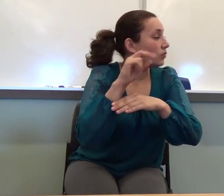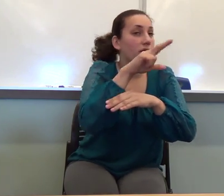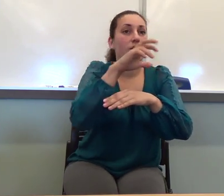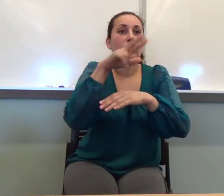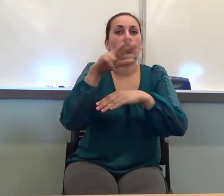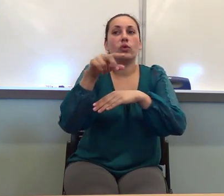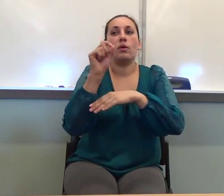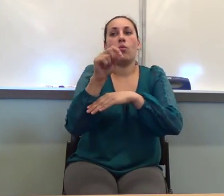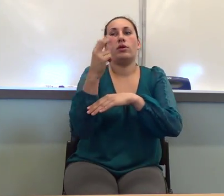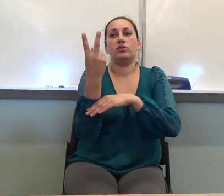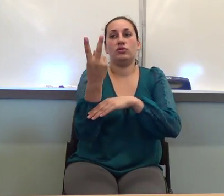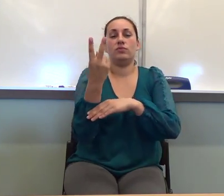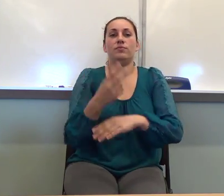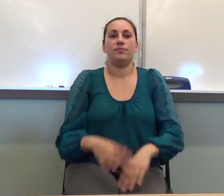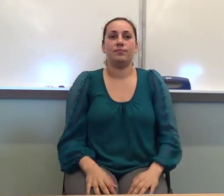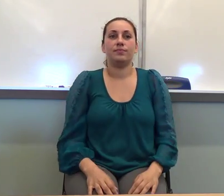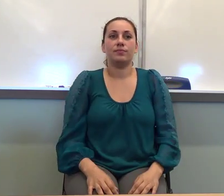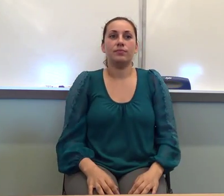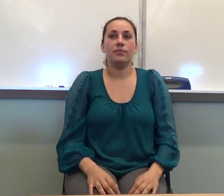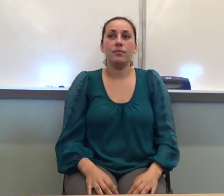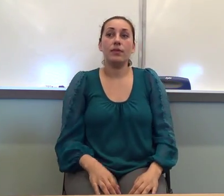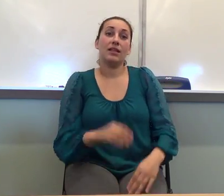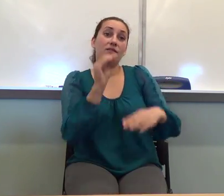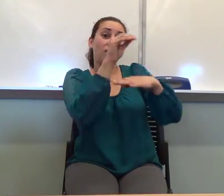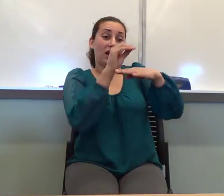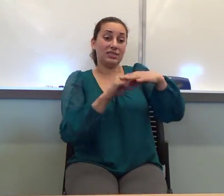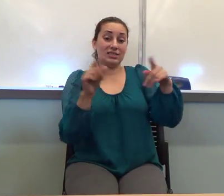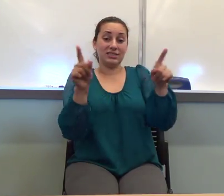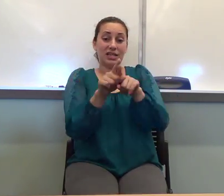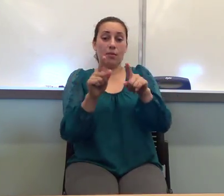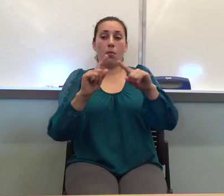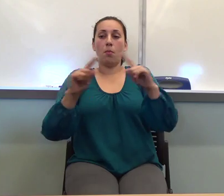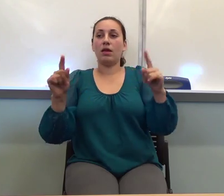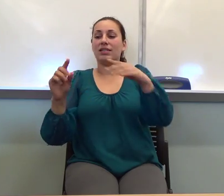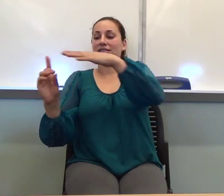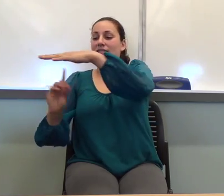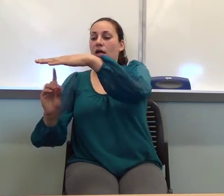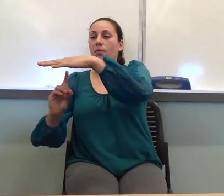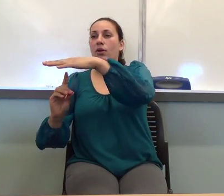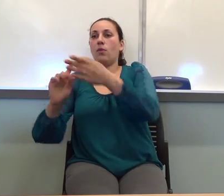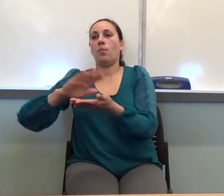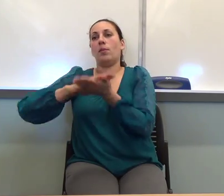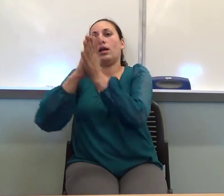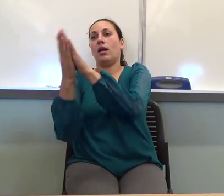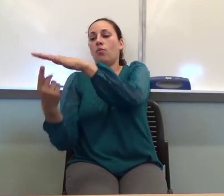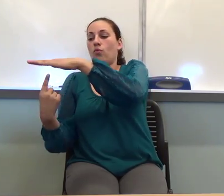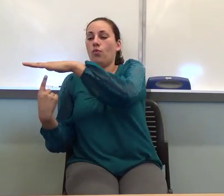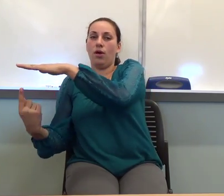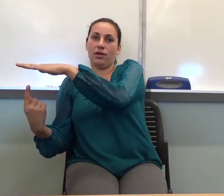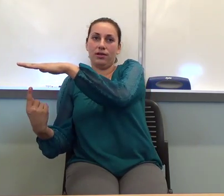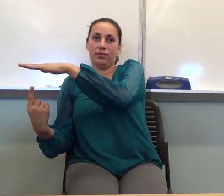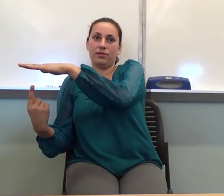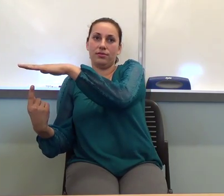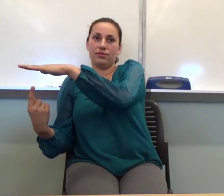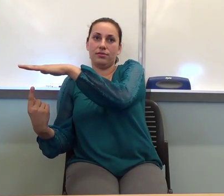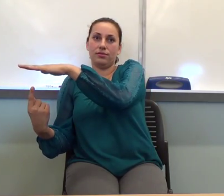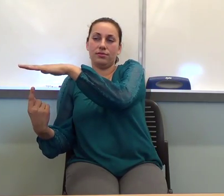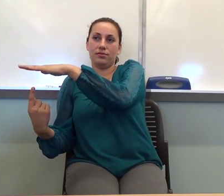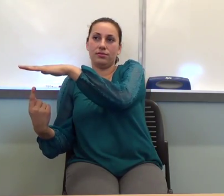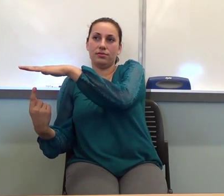same, the rate would be the same, but it would have a denominator of 1. Then you'd have a different decimal on it. Is it just because of